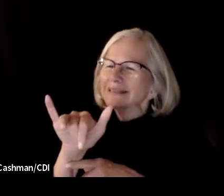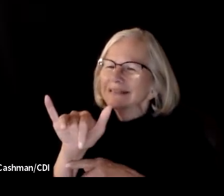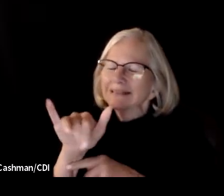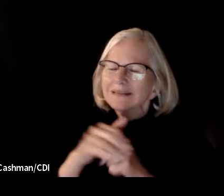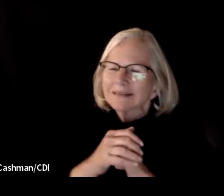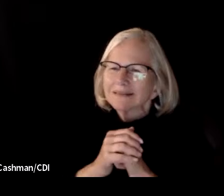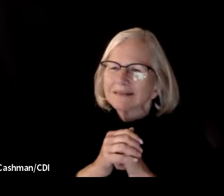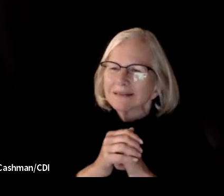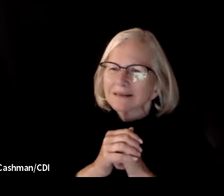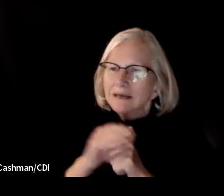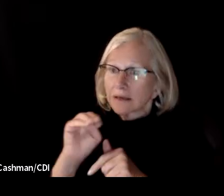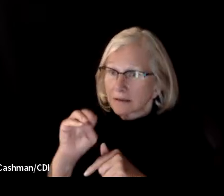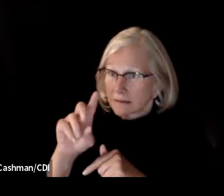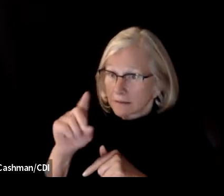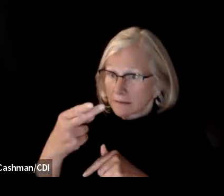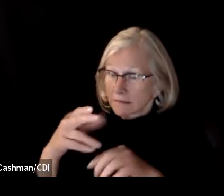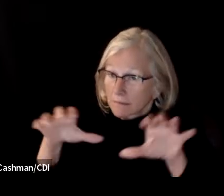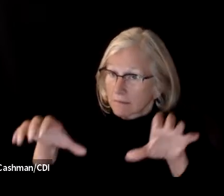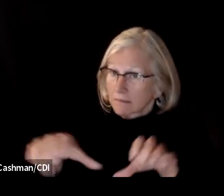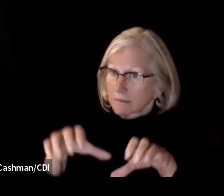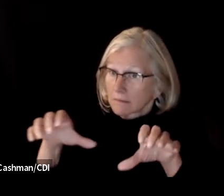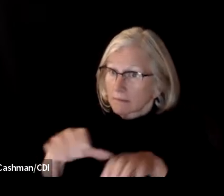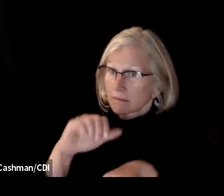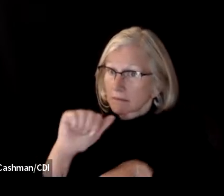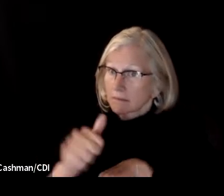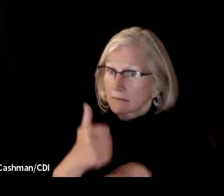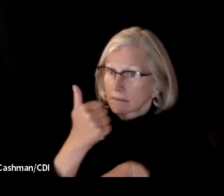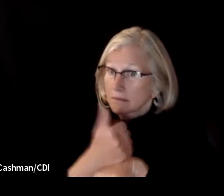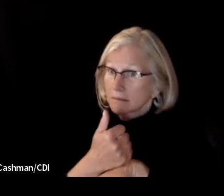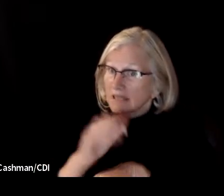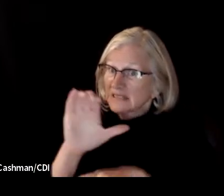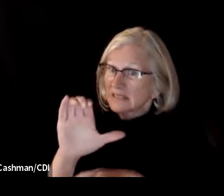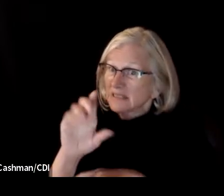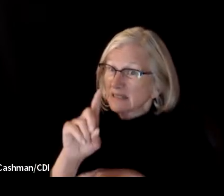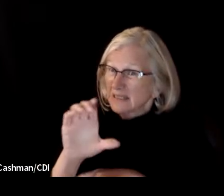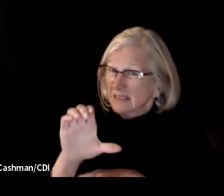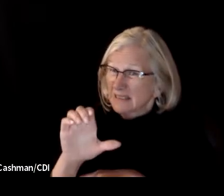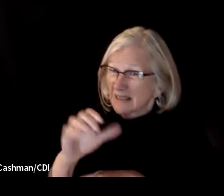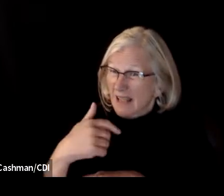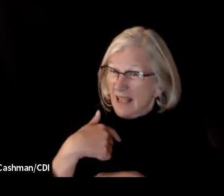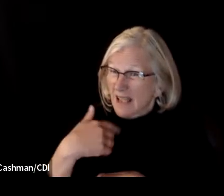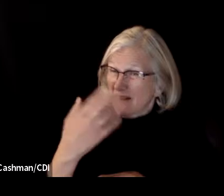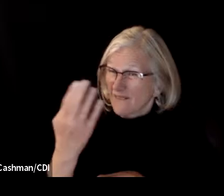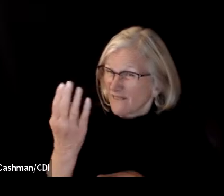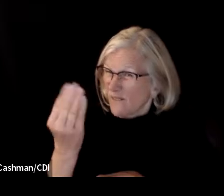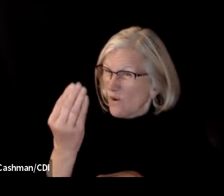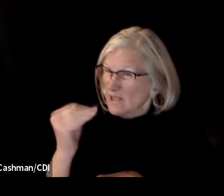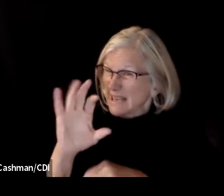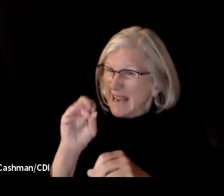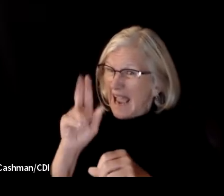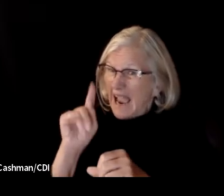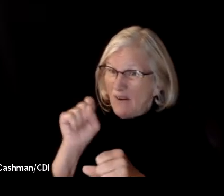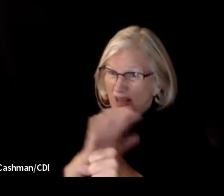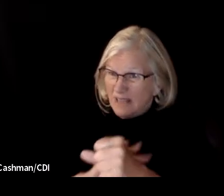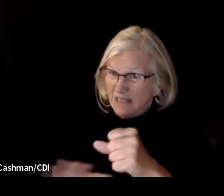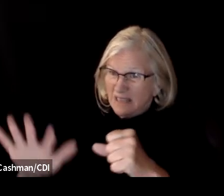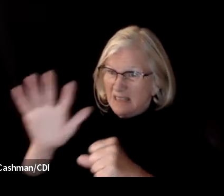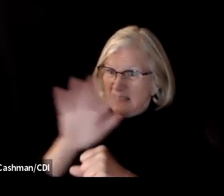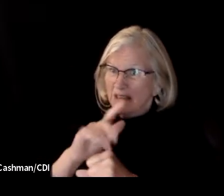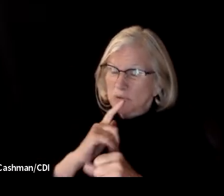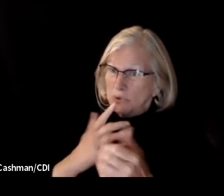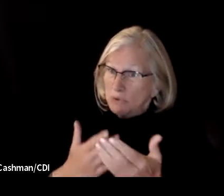based on that CDC data yesterday. I believe there were 14 counties in Minnesota where they are strongly recommending that people who